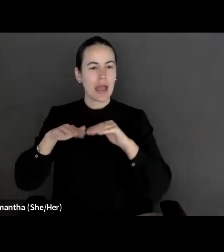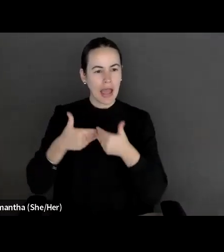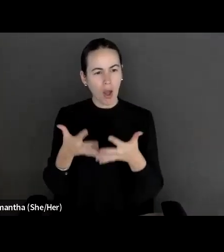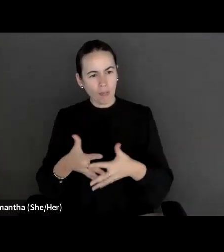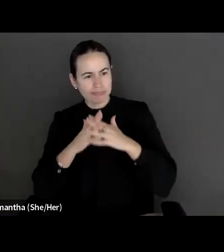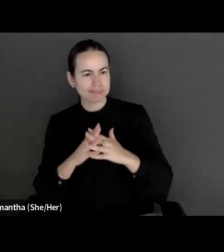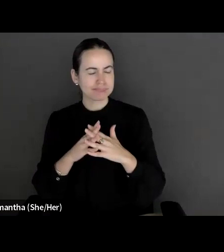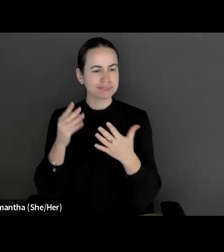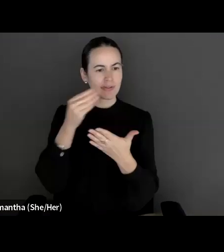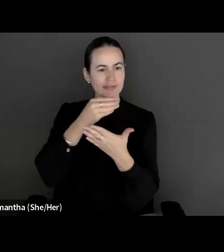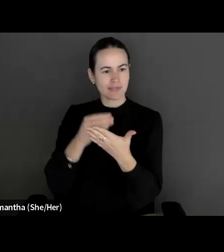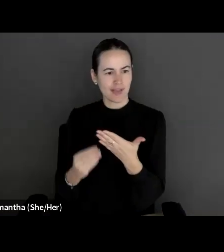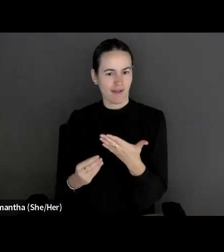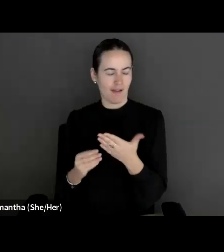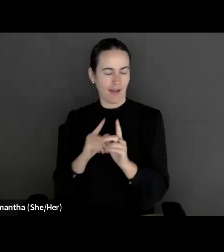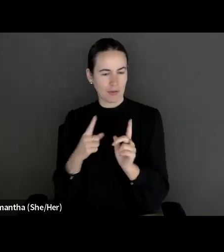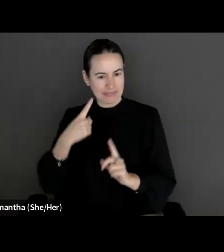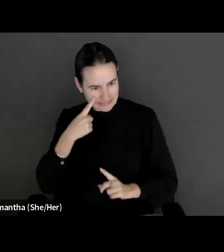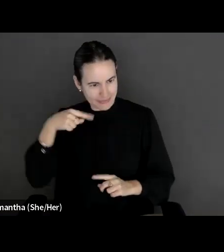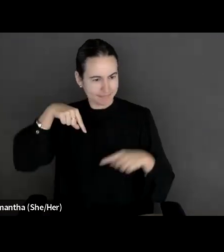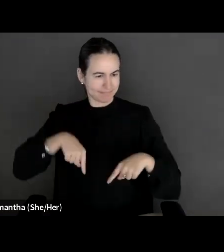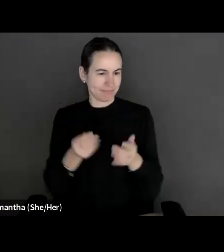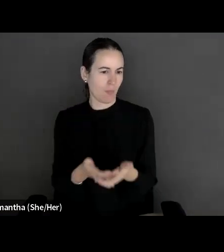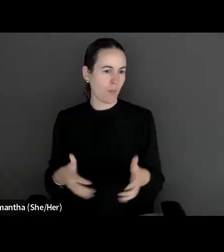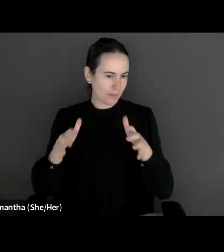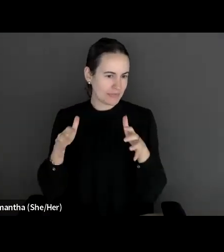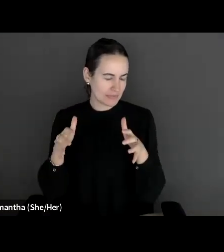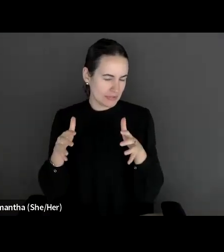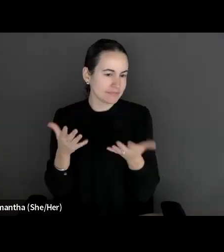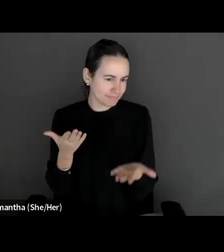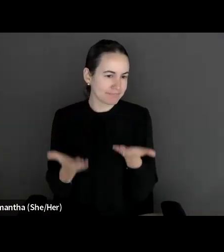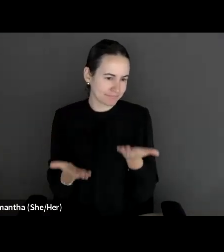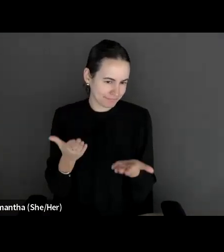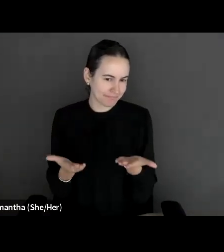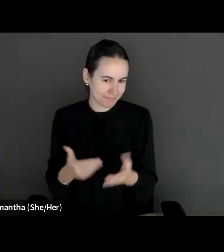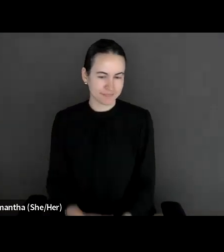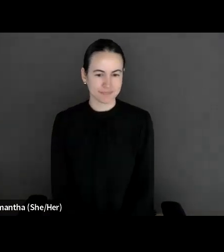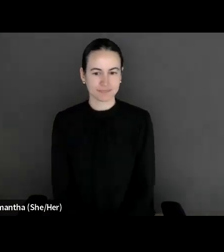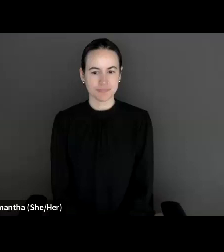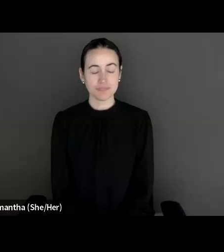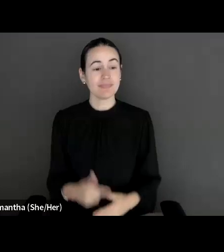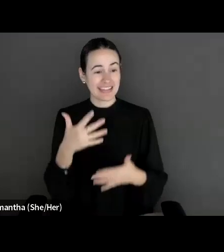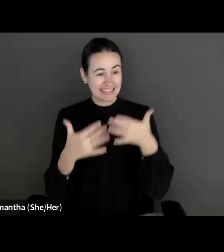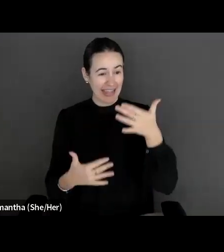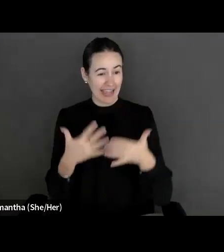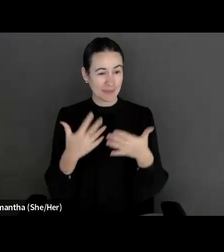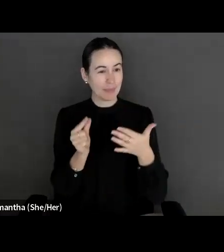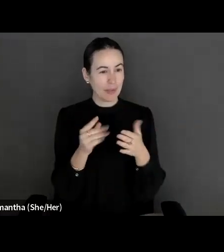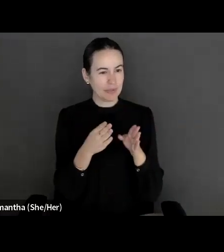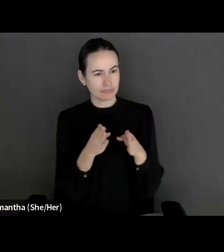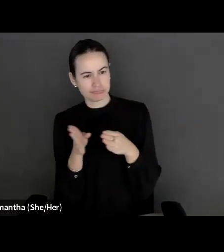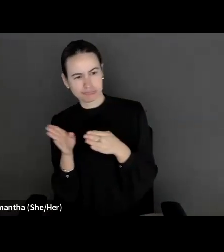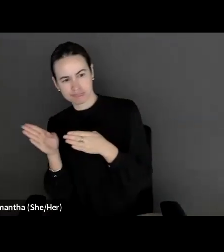our corpus of studies. And it's also possible that our data was skewed by publication